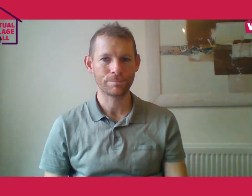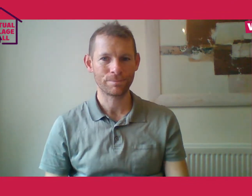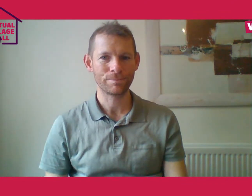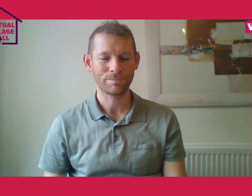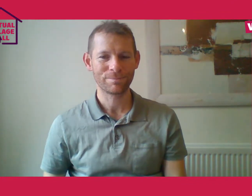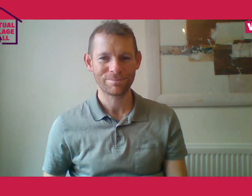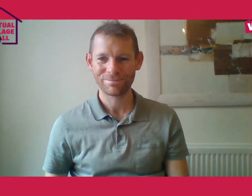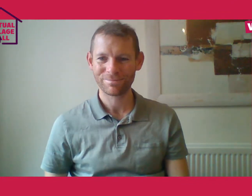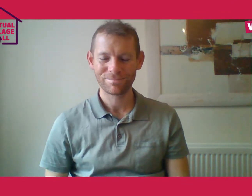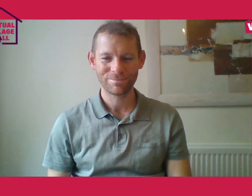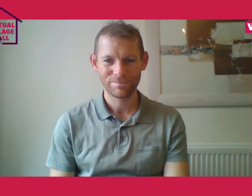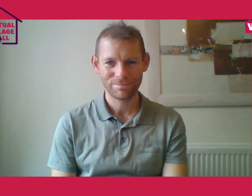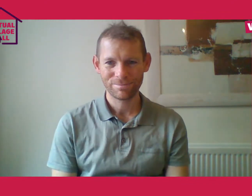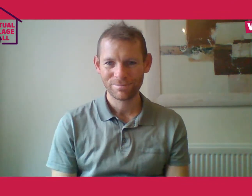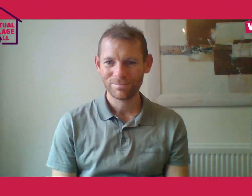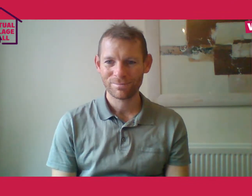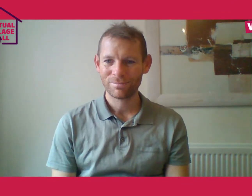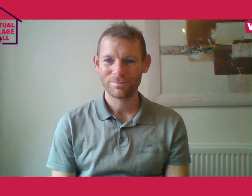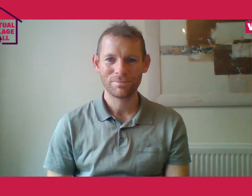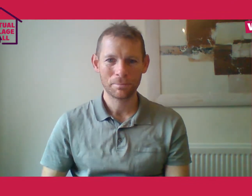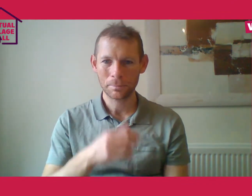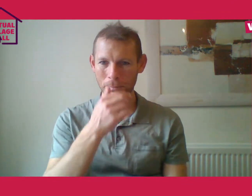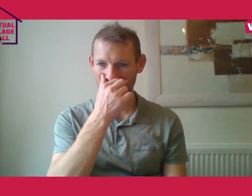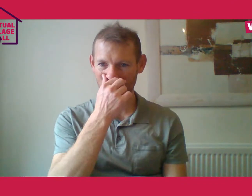I'll give you 1 minute to just work through the numbers.